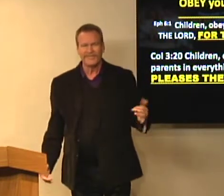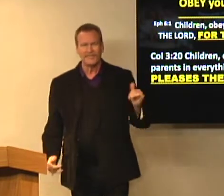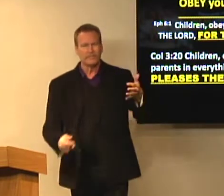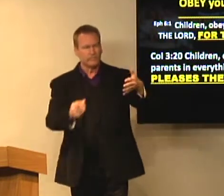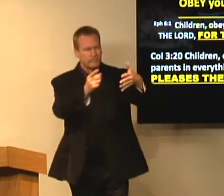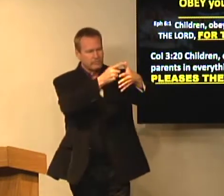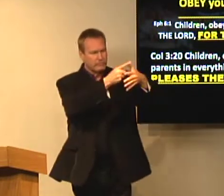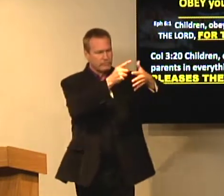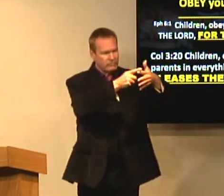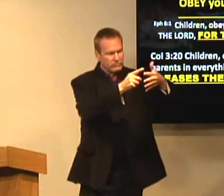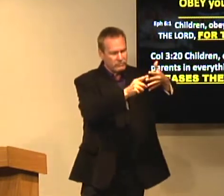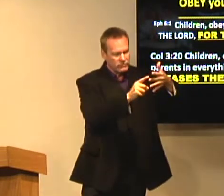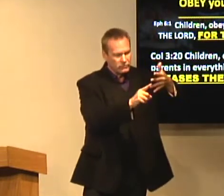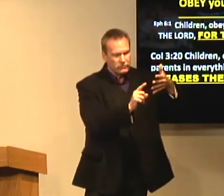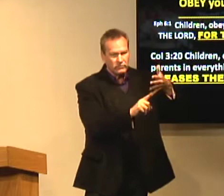Commandments.